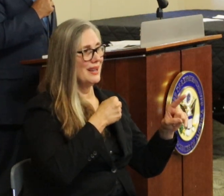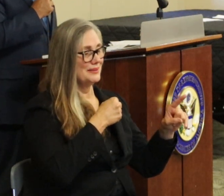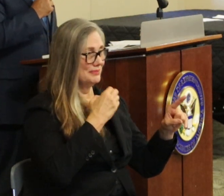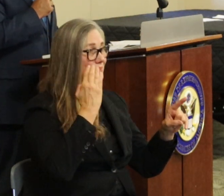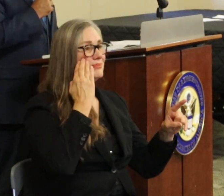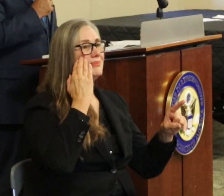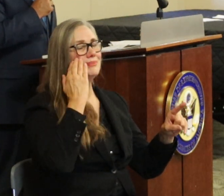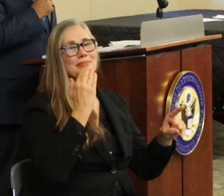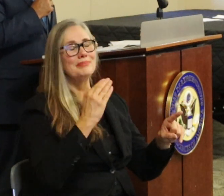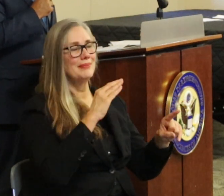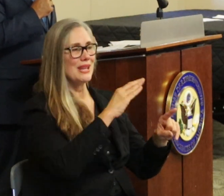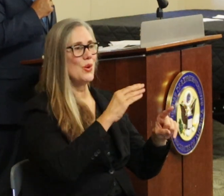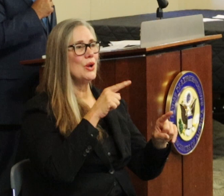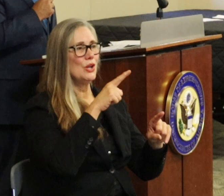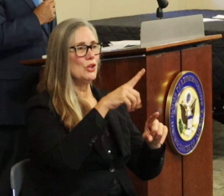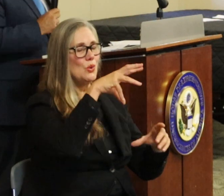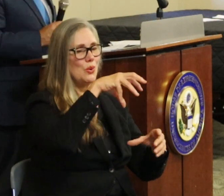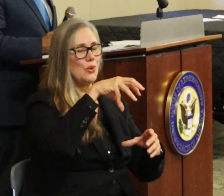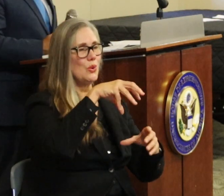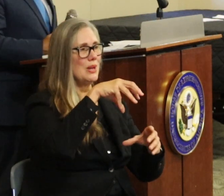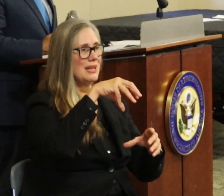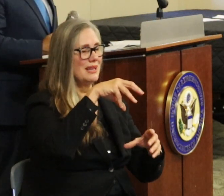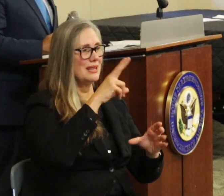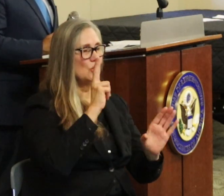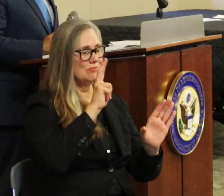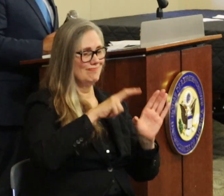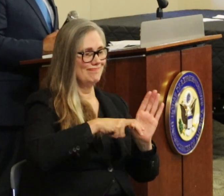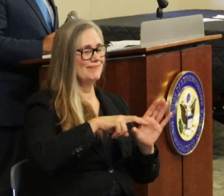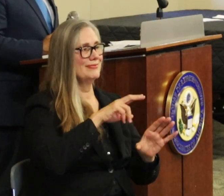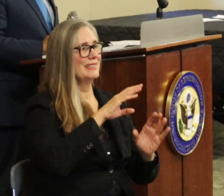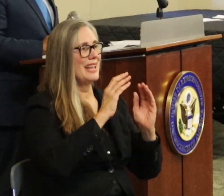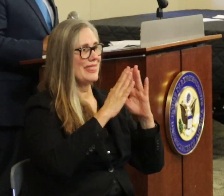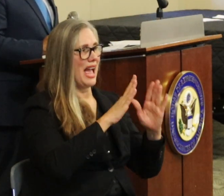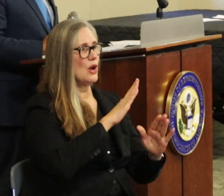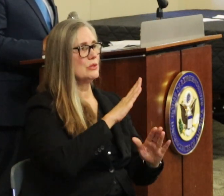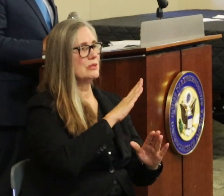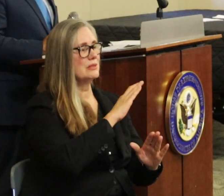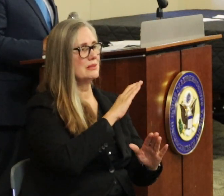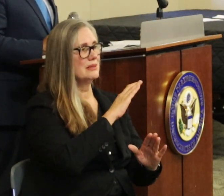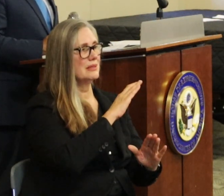you sit in the House of Representatives, not the Senate, but nonetheless,